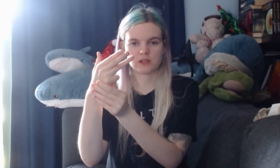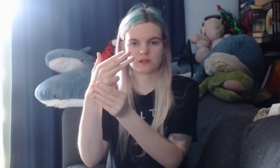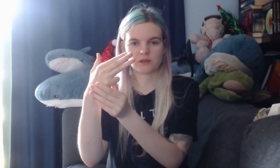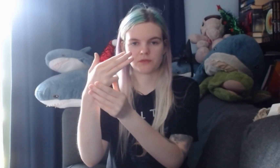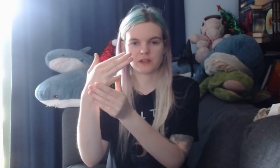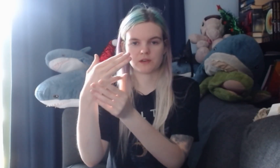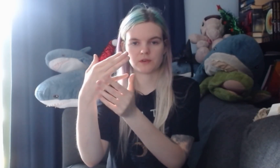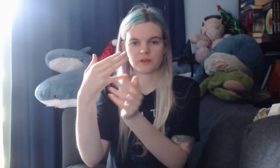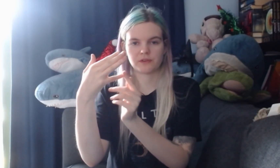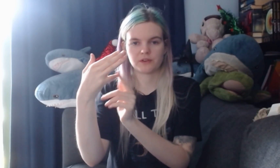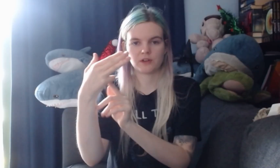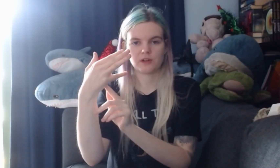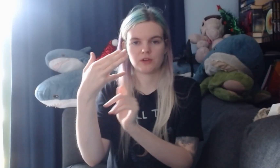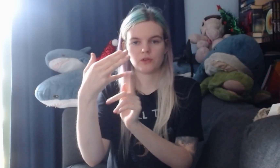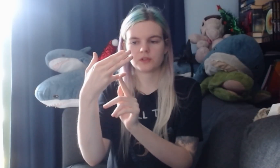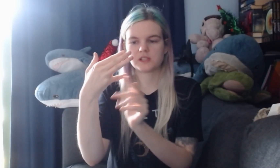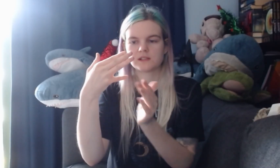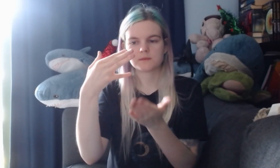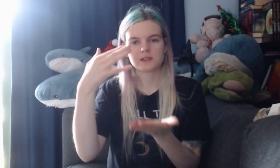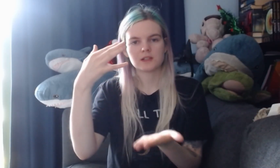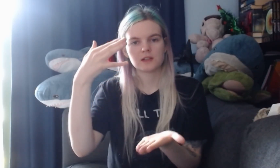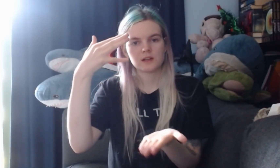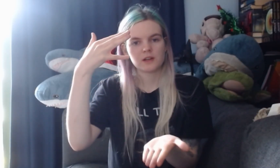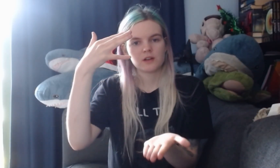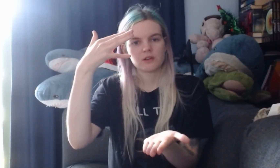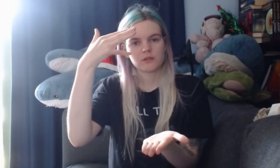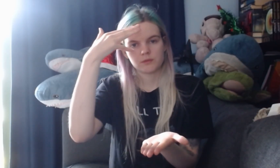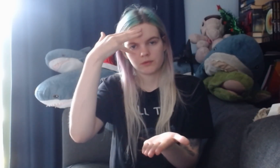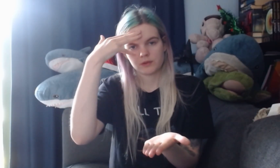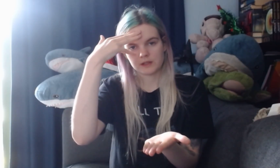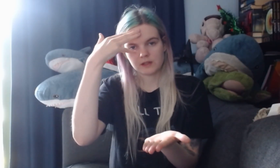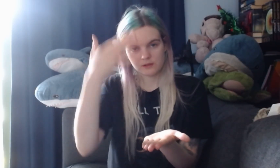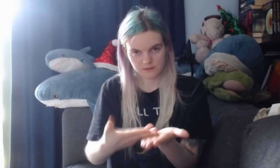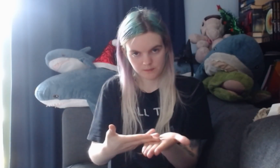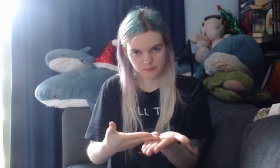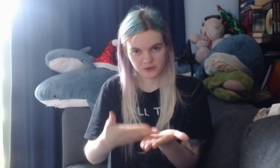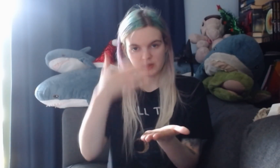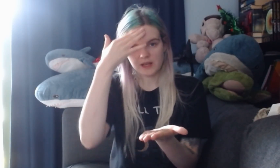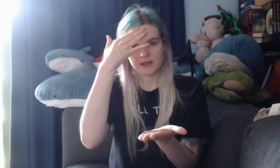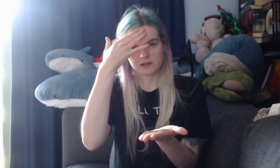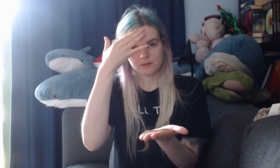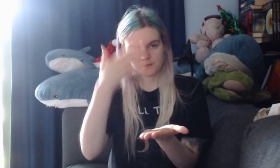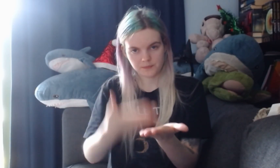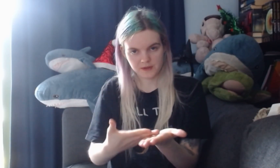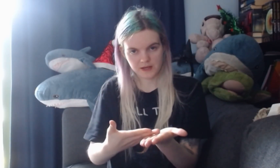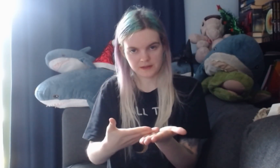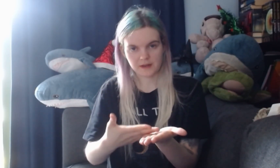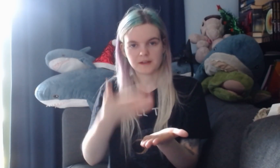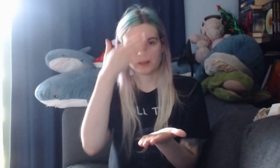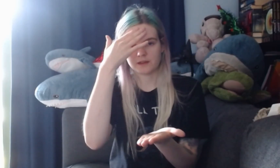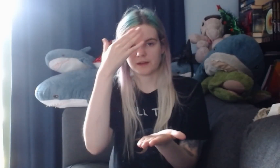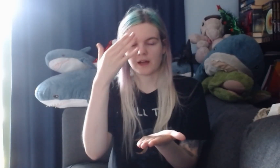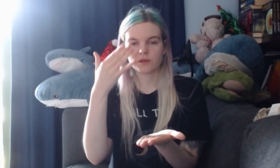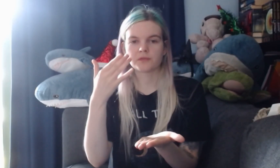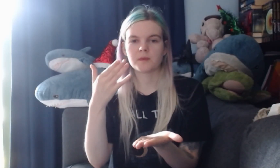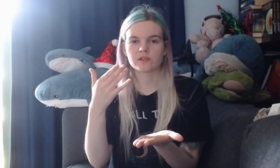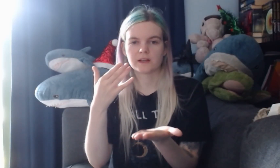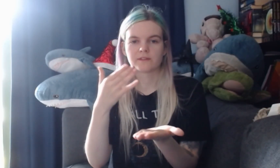this finger is not here. Like this, between head and the other hand. I kind of imagine, like in